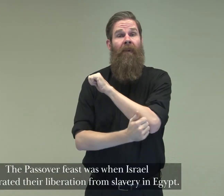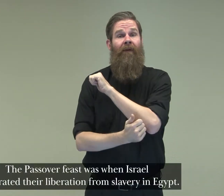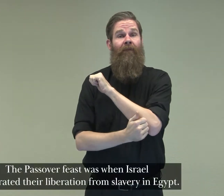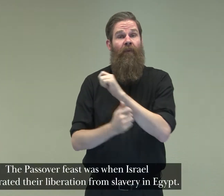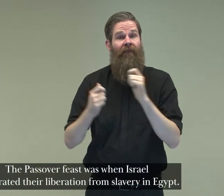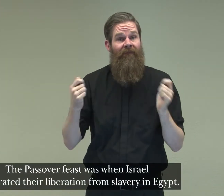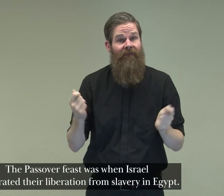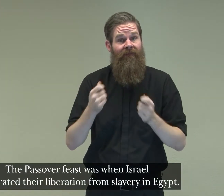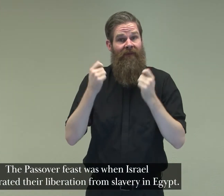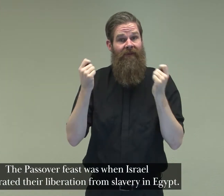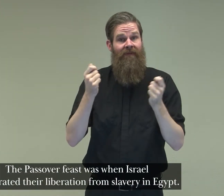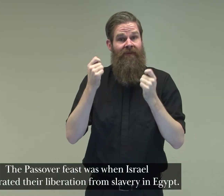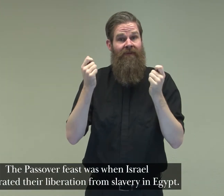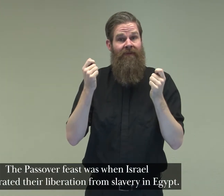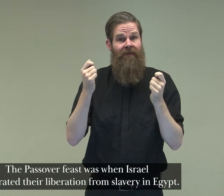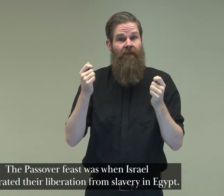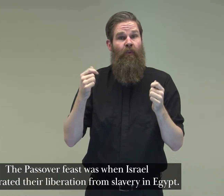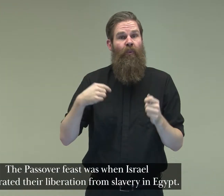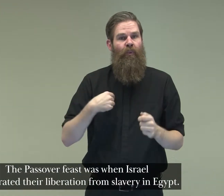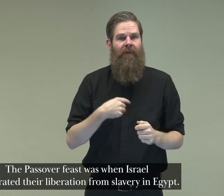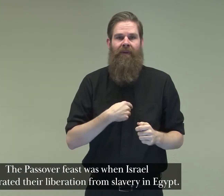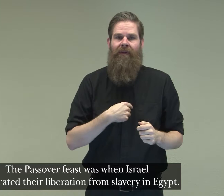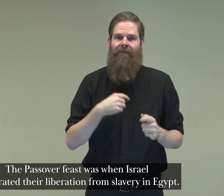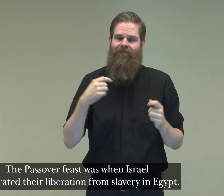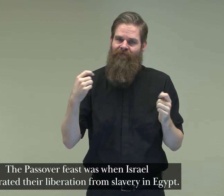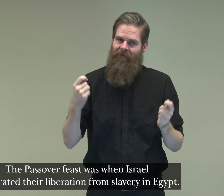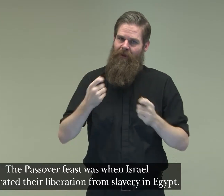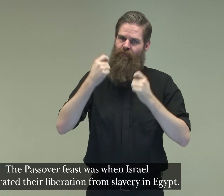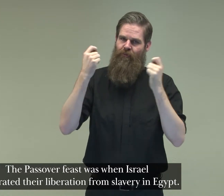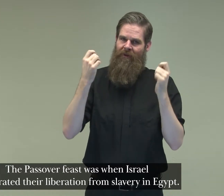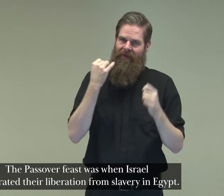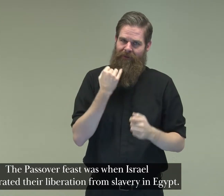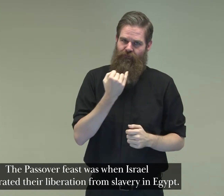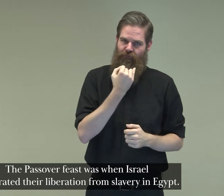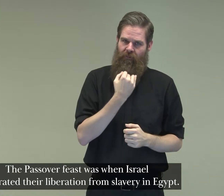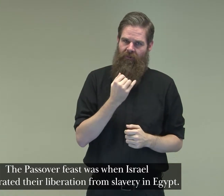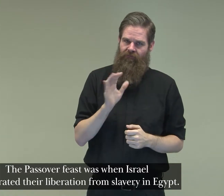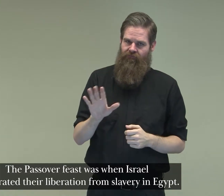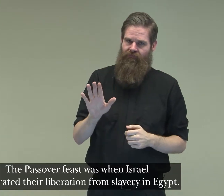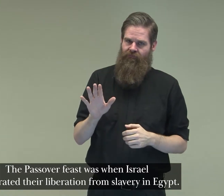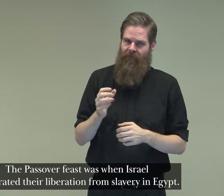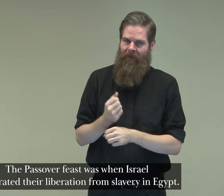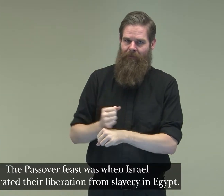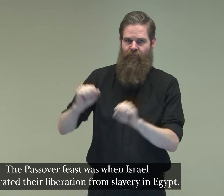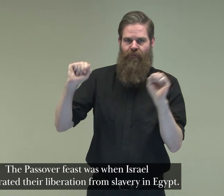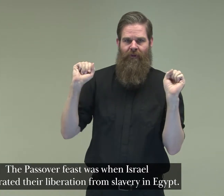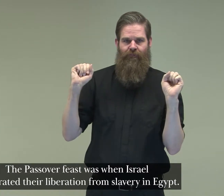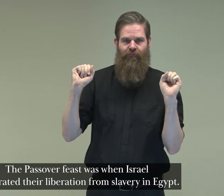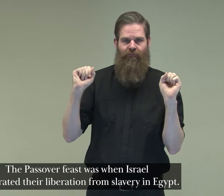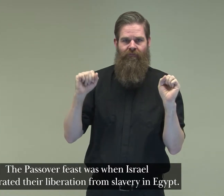The Passover feast was when Israel celebrated their liberation from slavery in